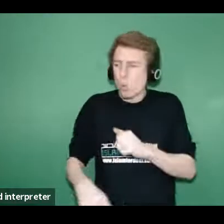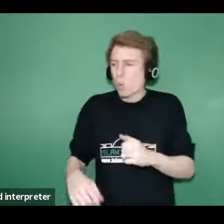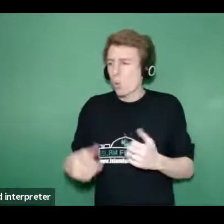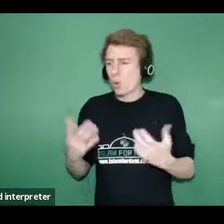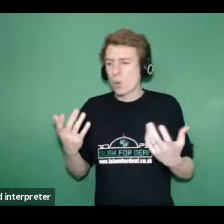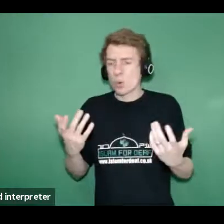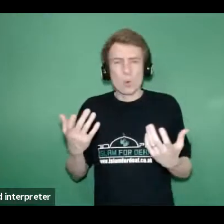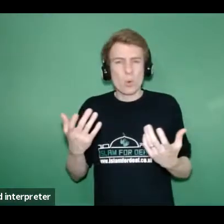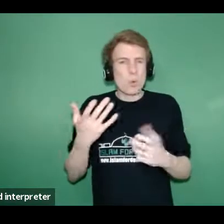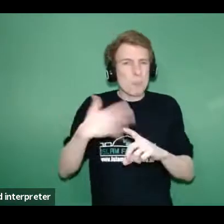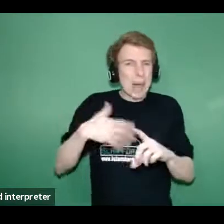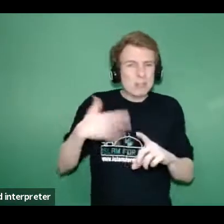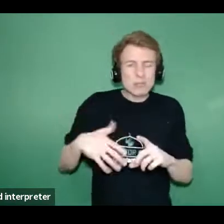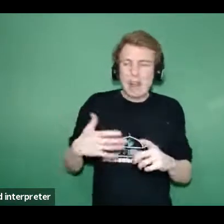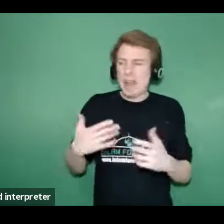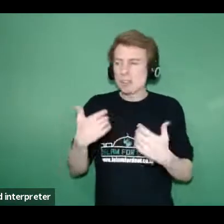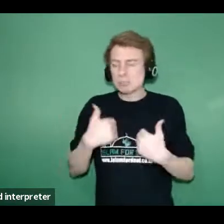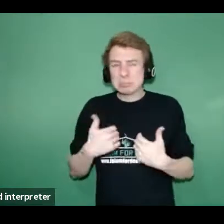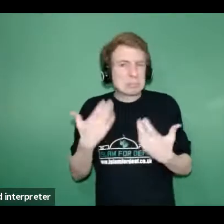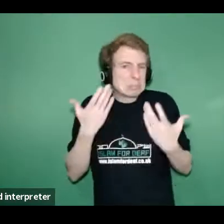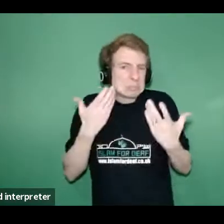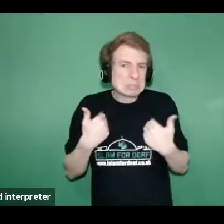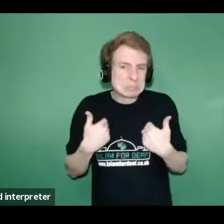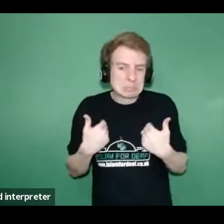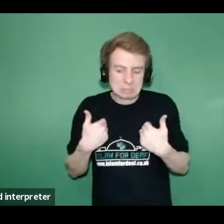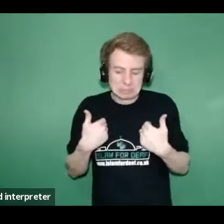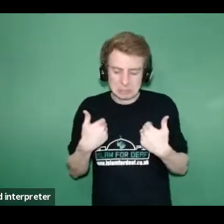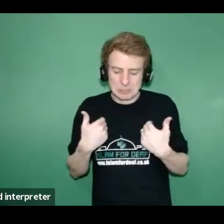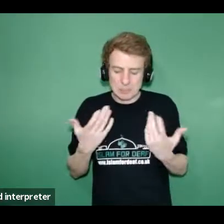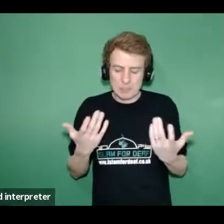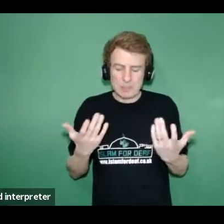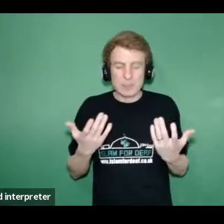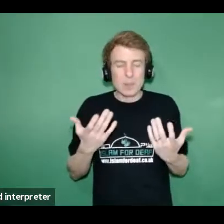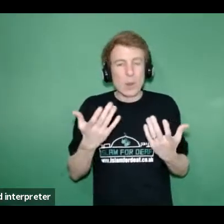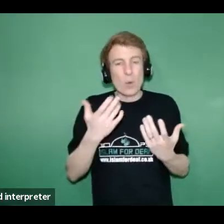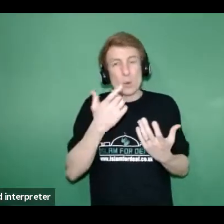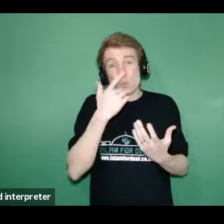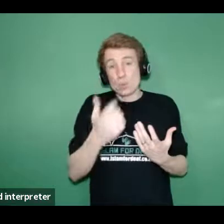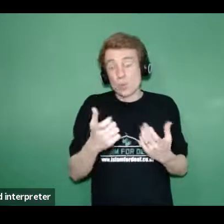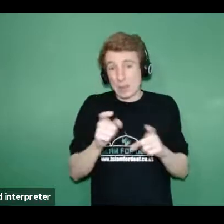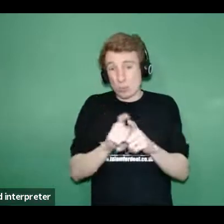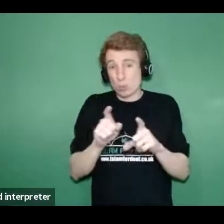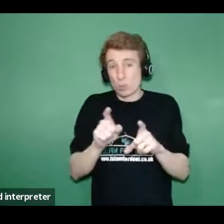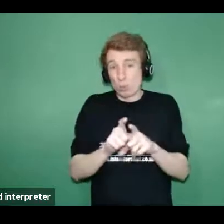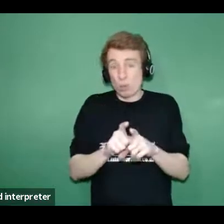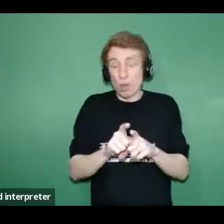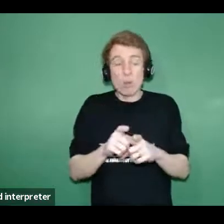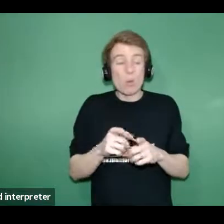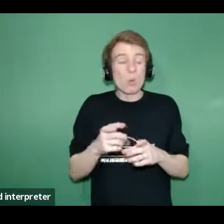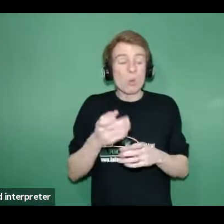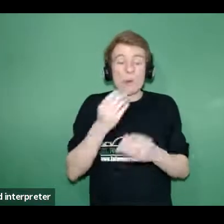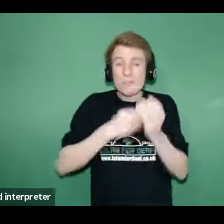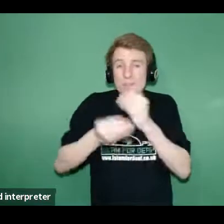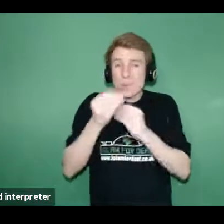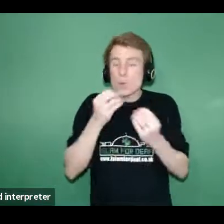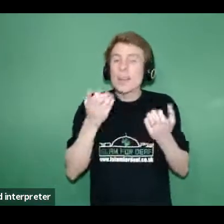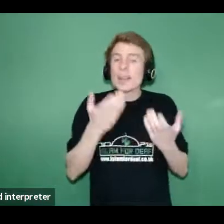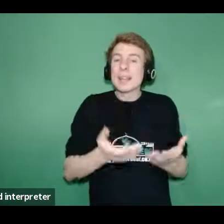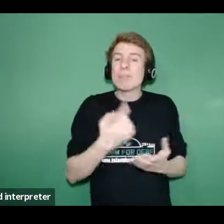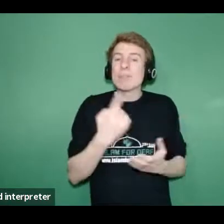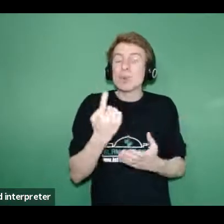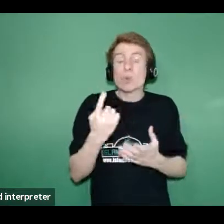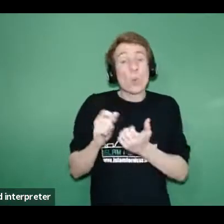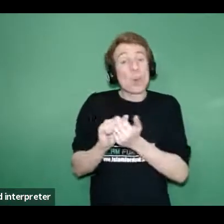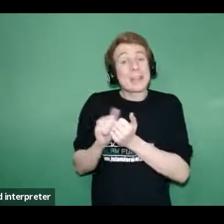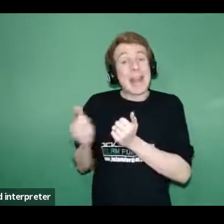and their backgrounds. So you can also give food as well, give it to your neighbors, give it to